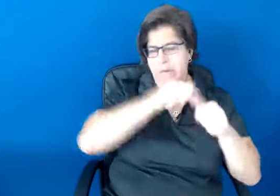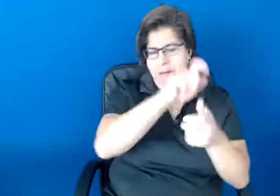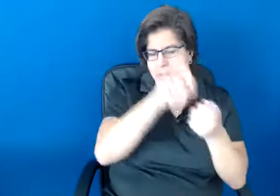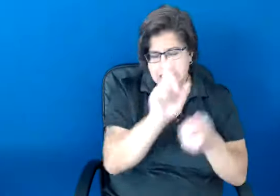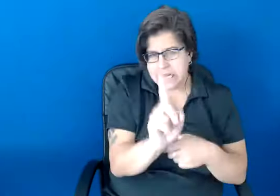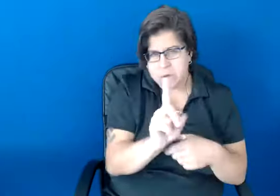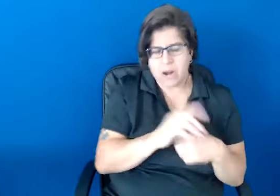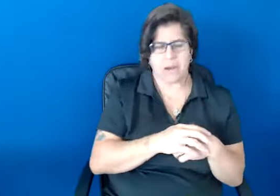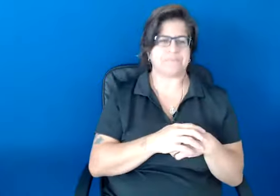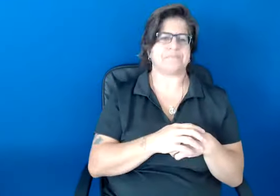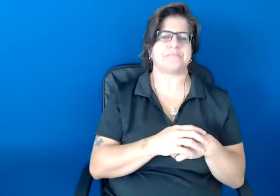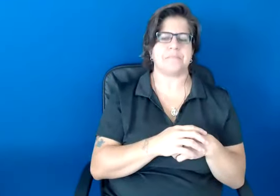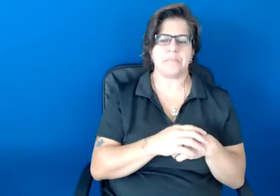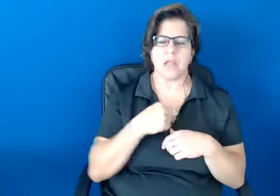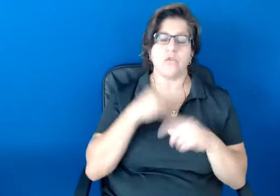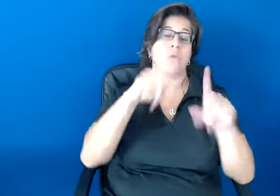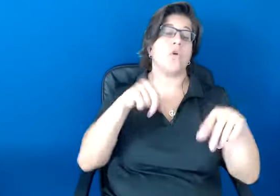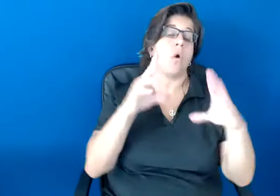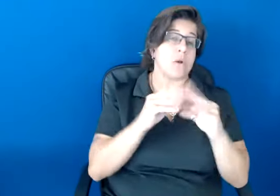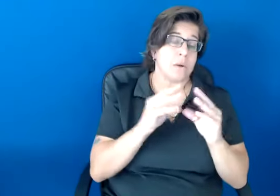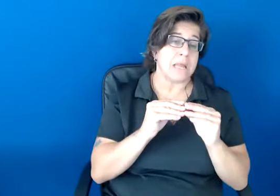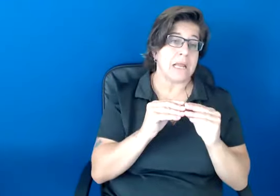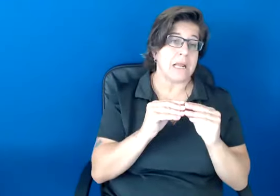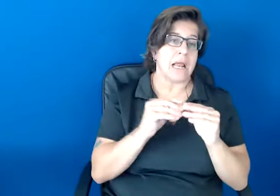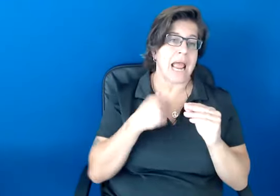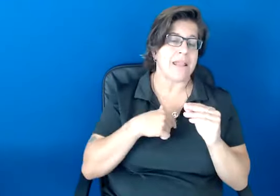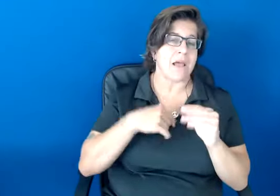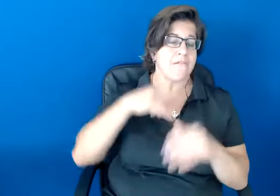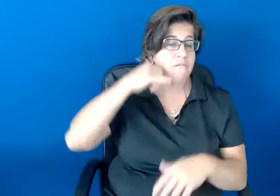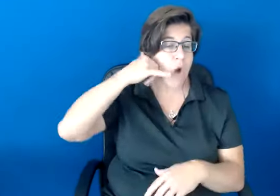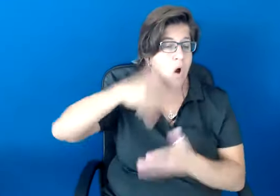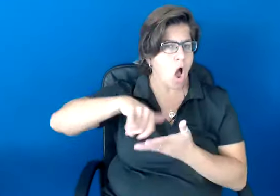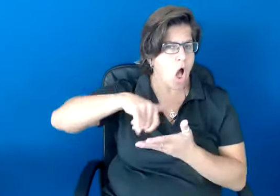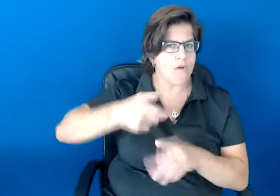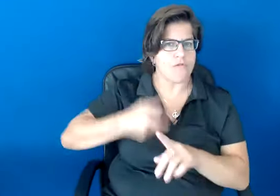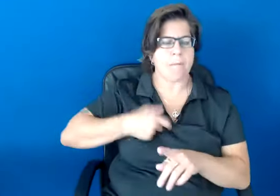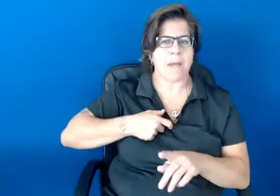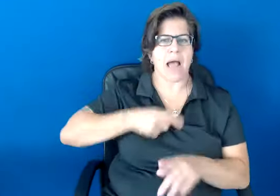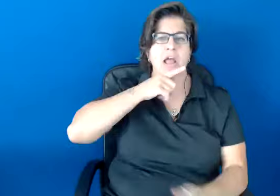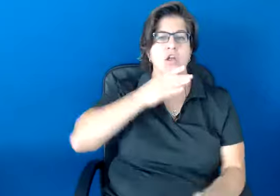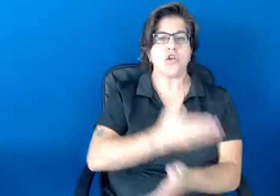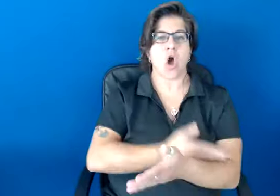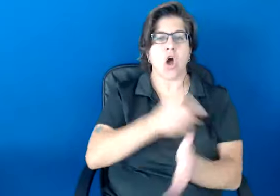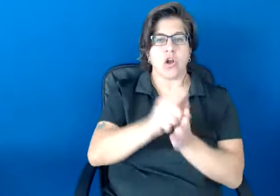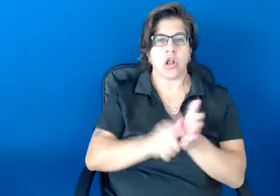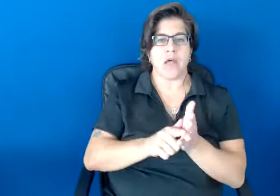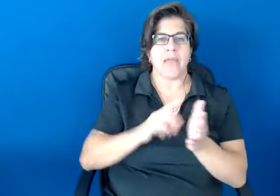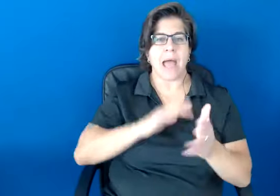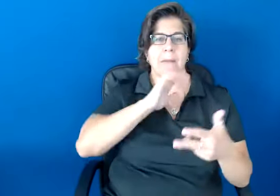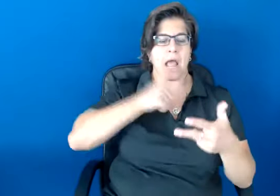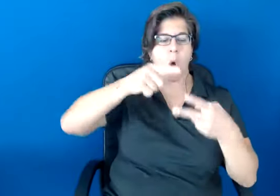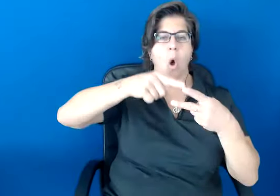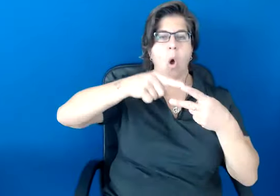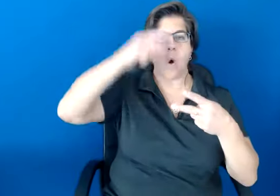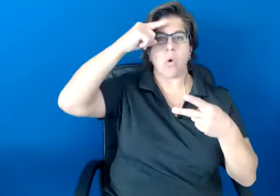where, but I was going to a meeting, and I got a phone call from my daughter-in-law that my oldest son had put a